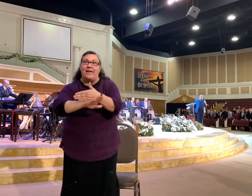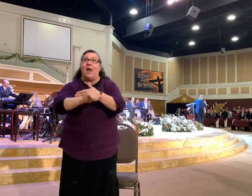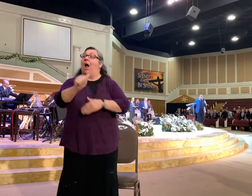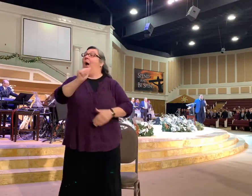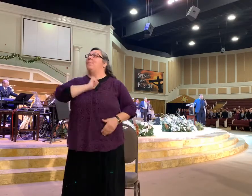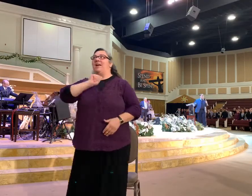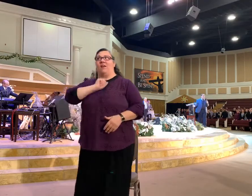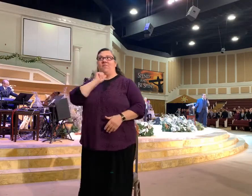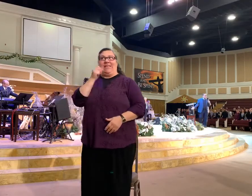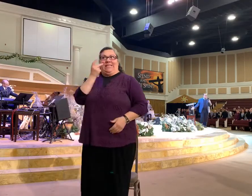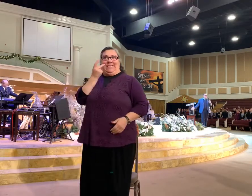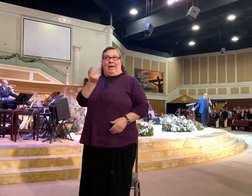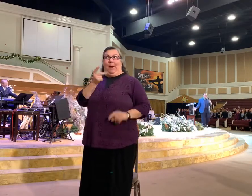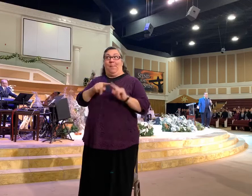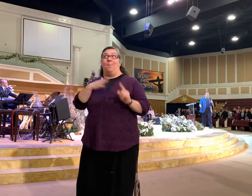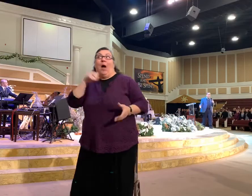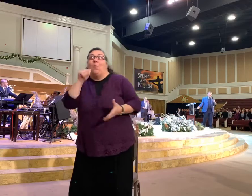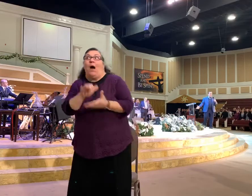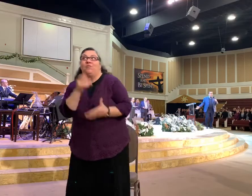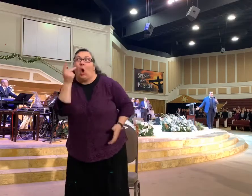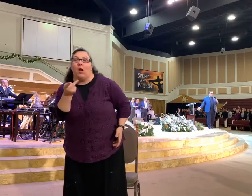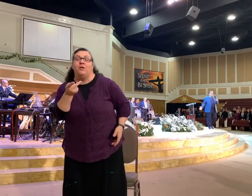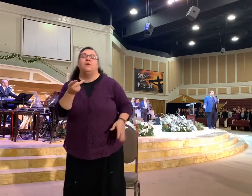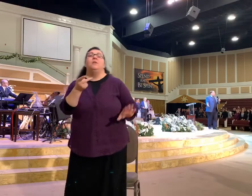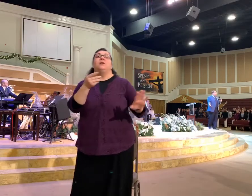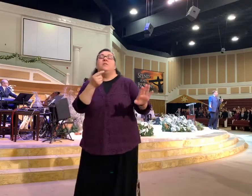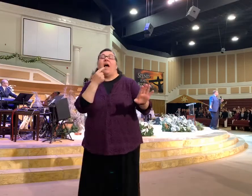see it when it happened, but my wife did.